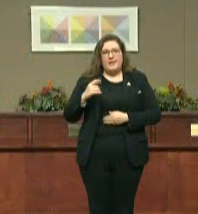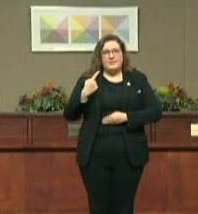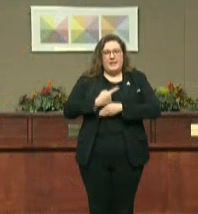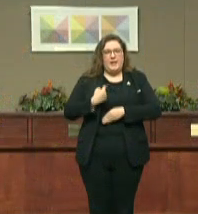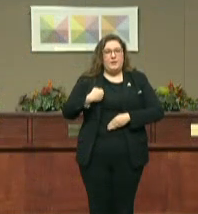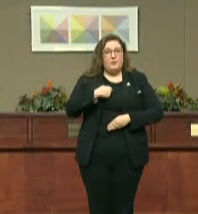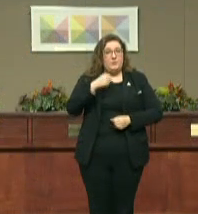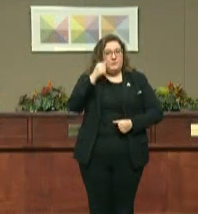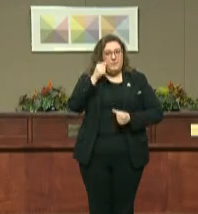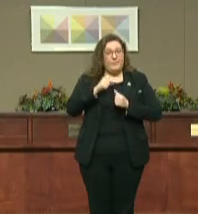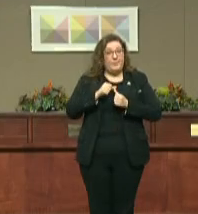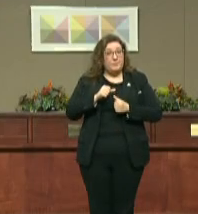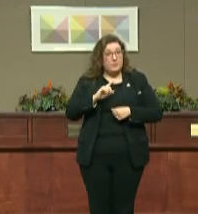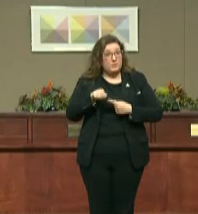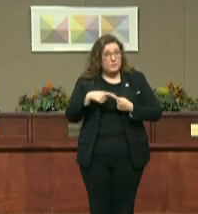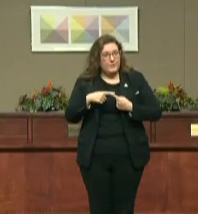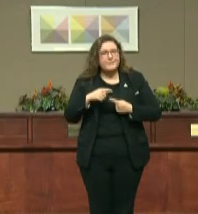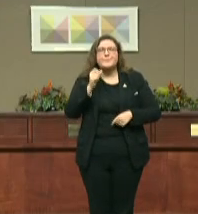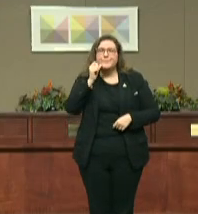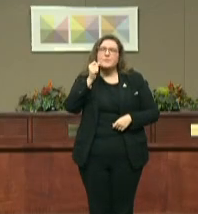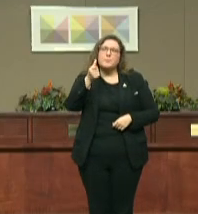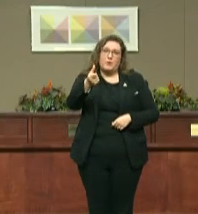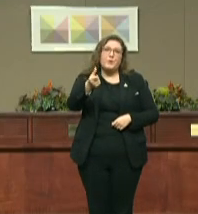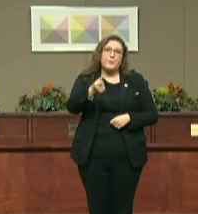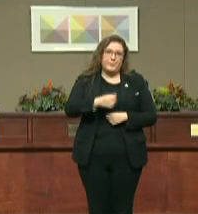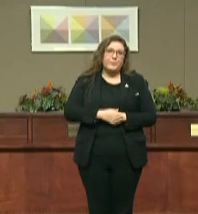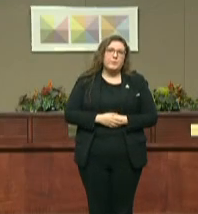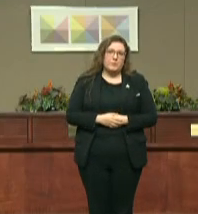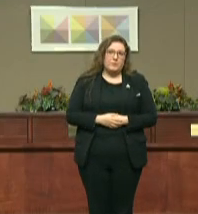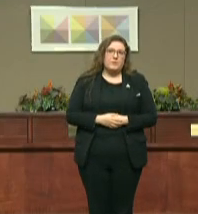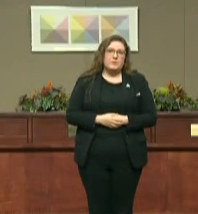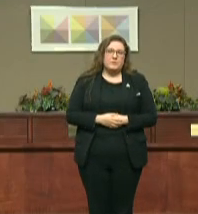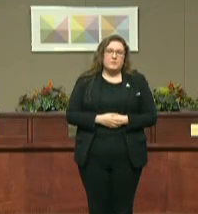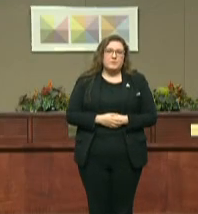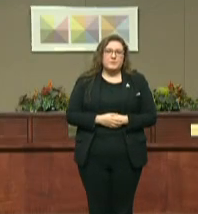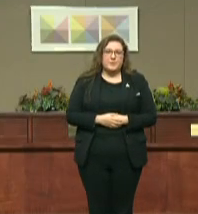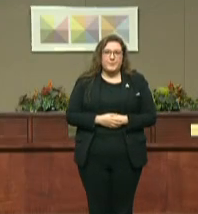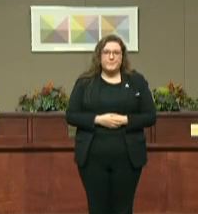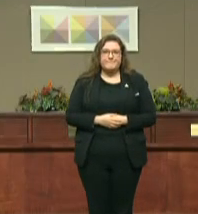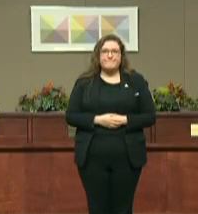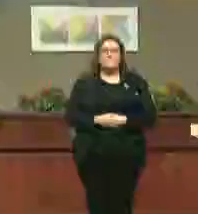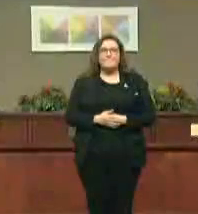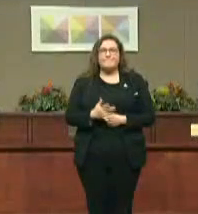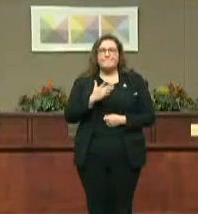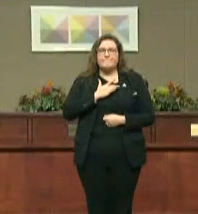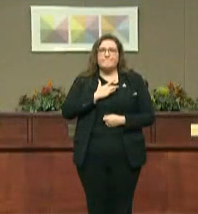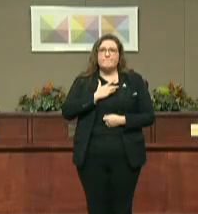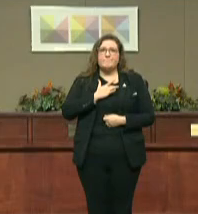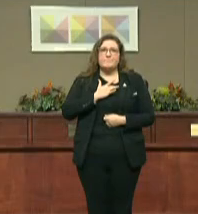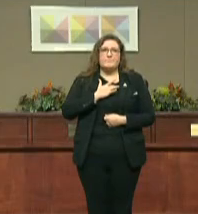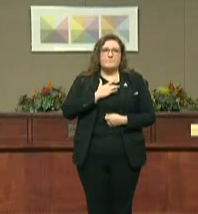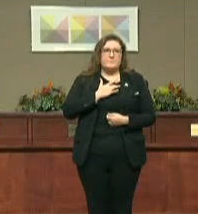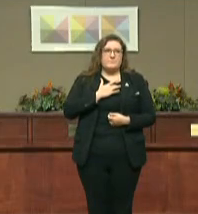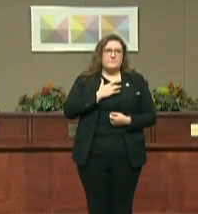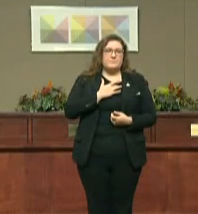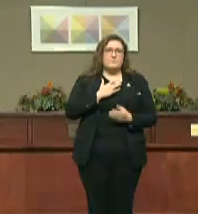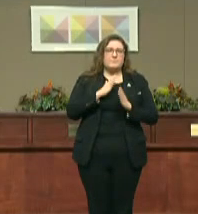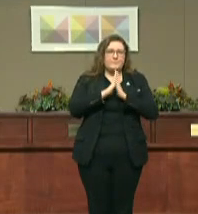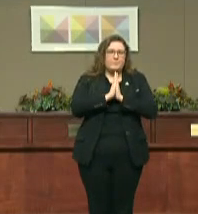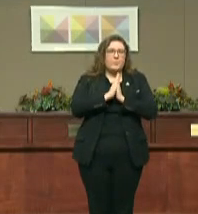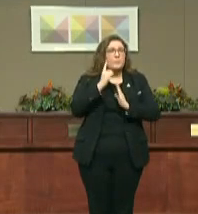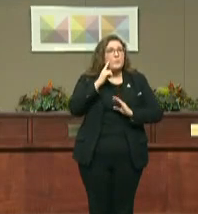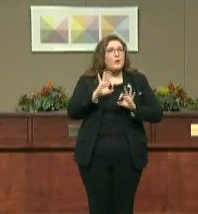So, you know, our thoughts and prayers go out to the families who lost loved ones, and an